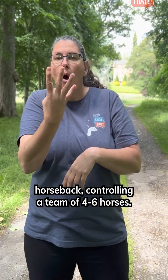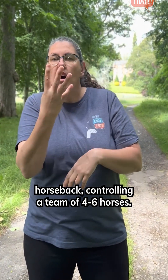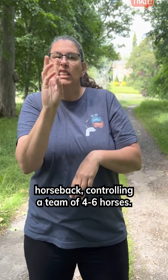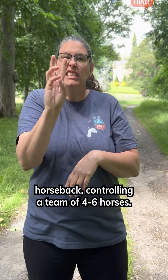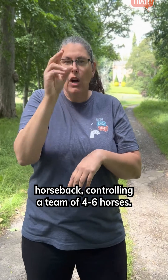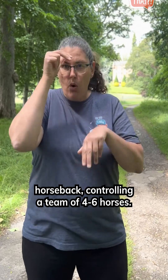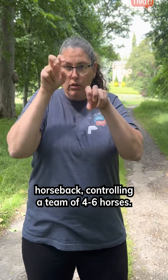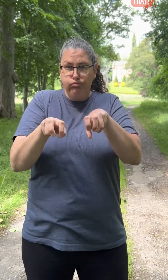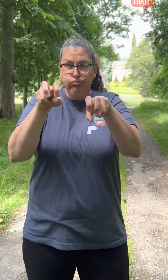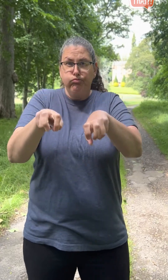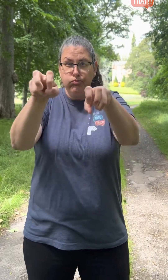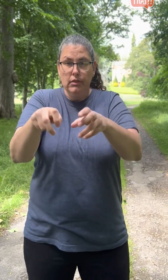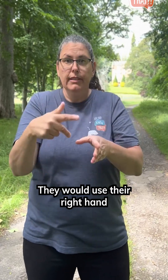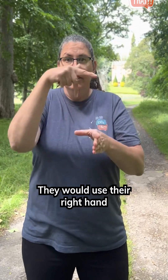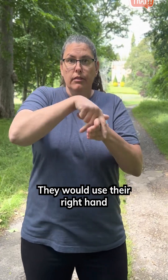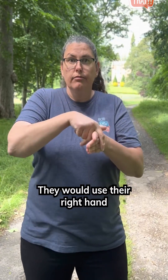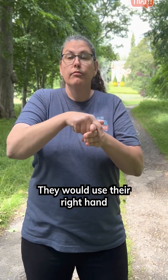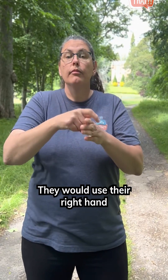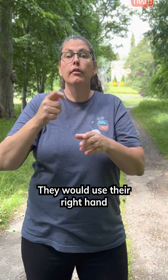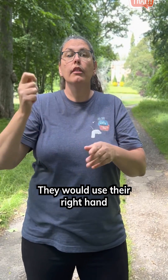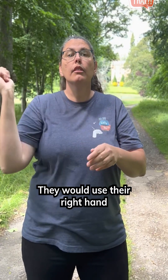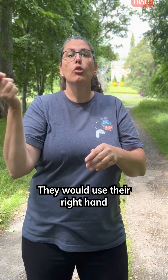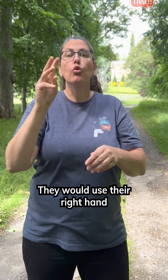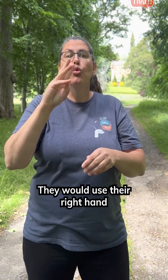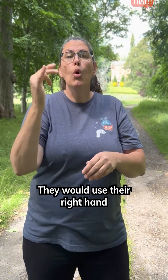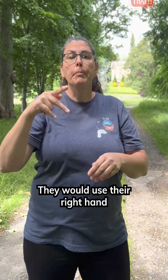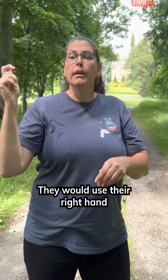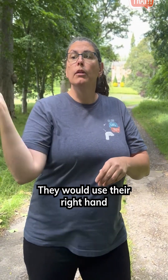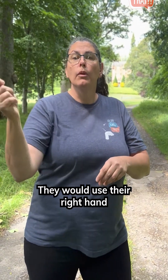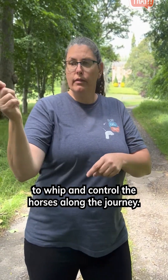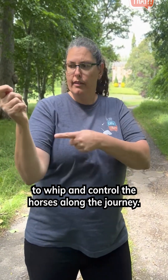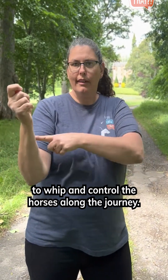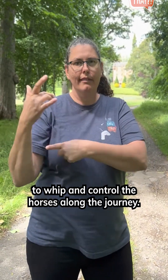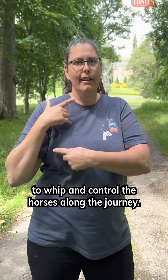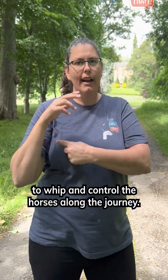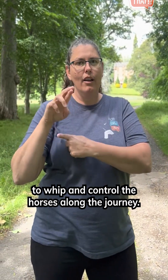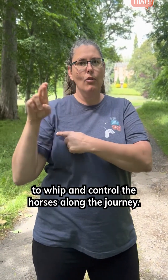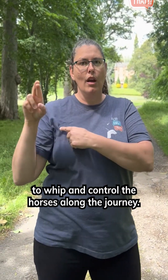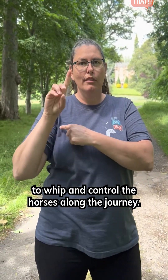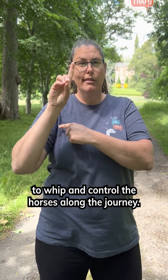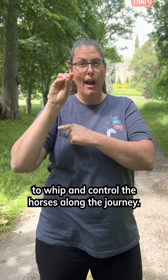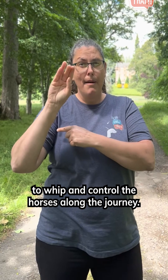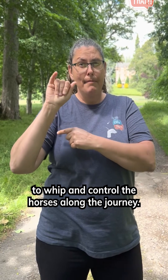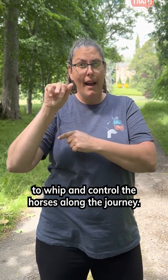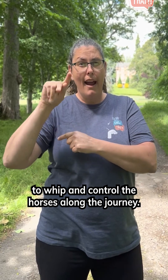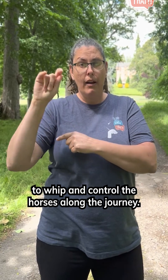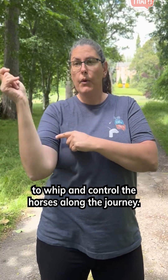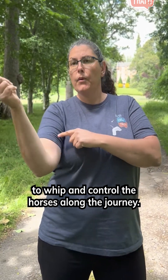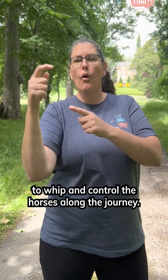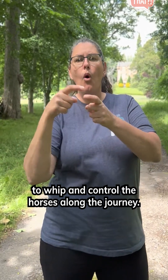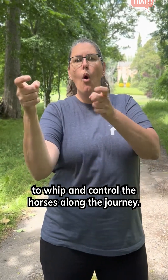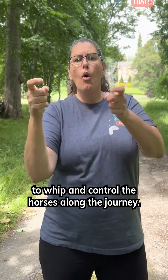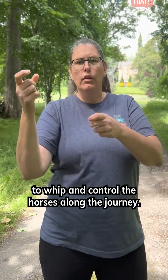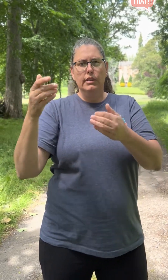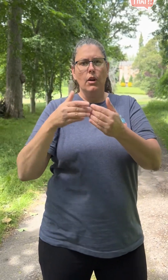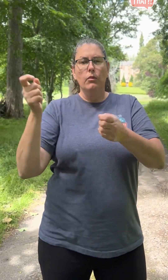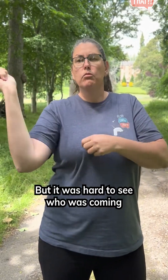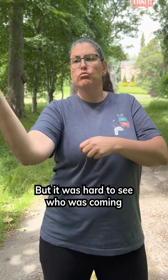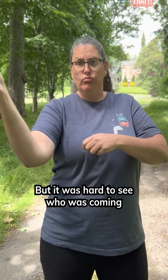6 horses. And they would use their right hand to whip and control the horses along the journey. But it was hard